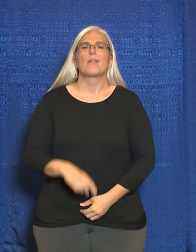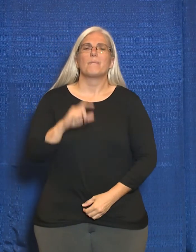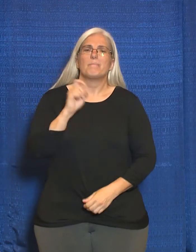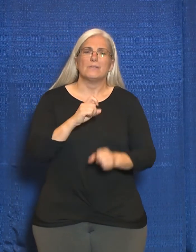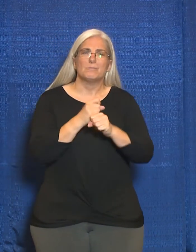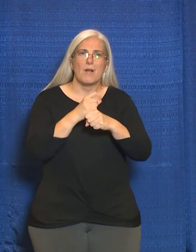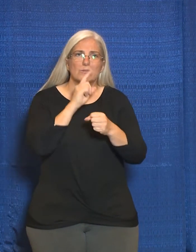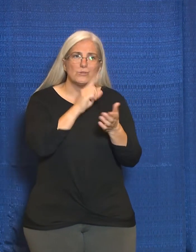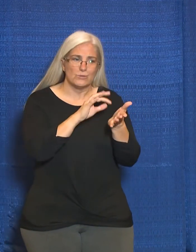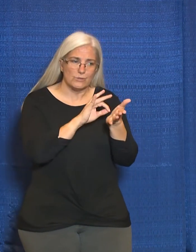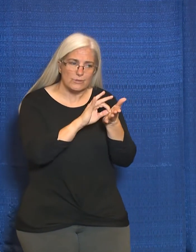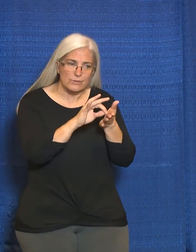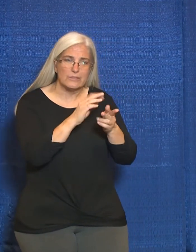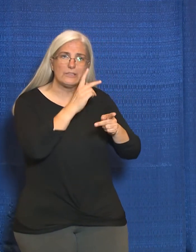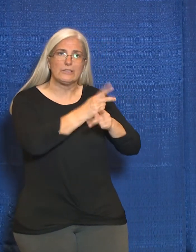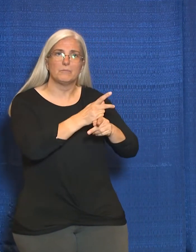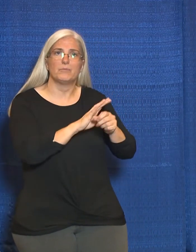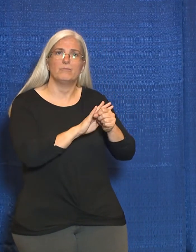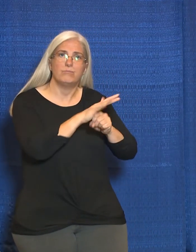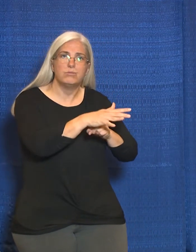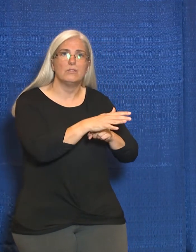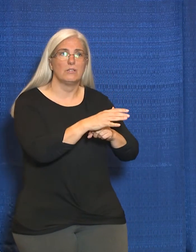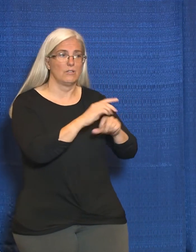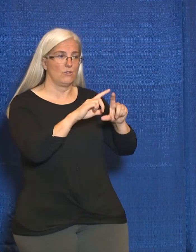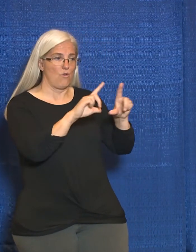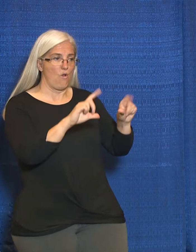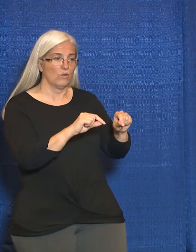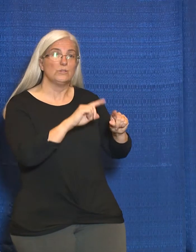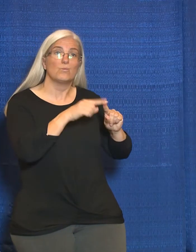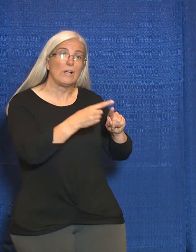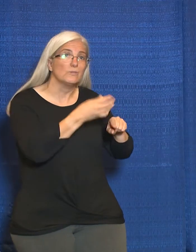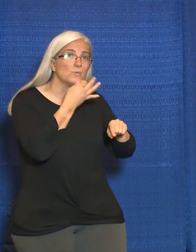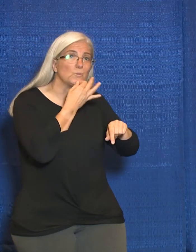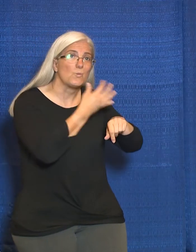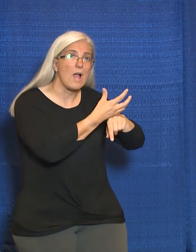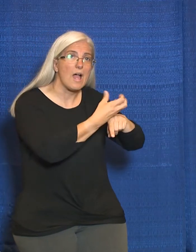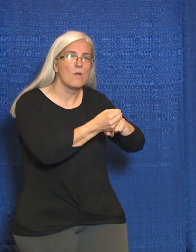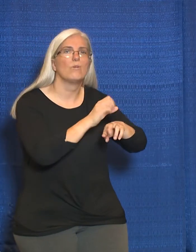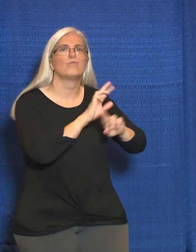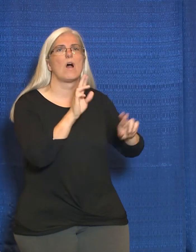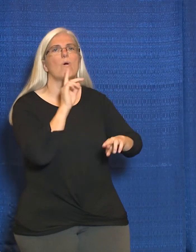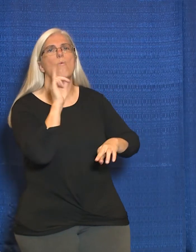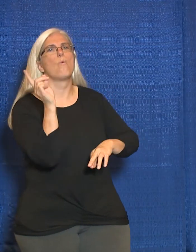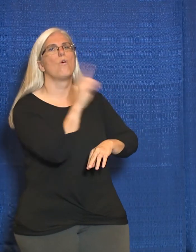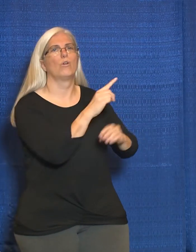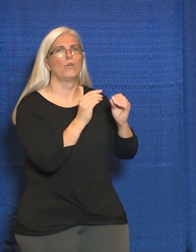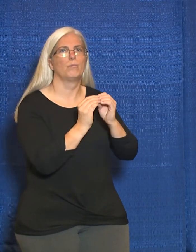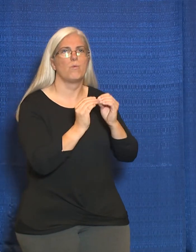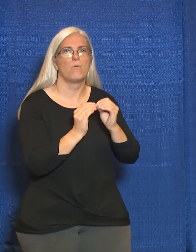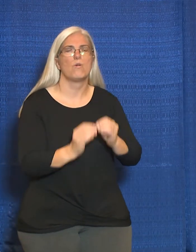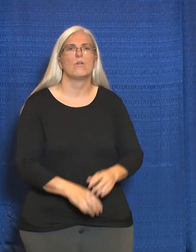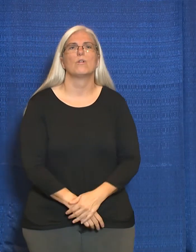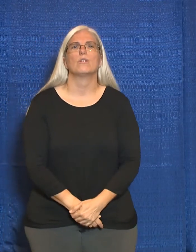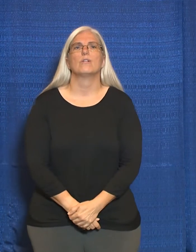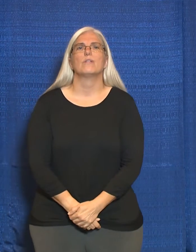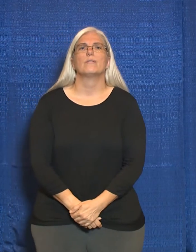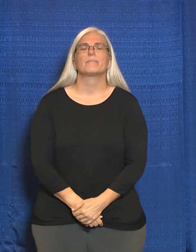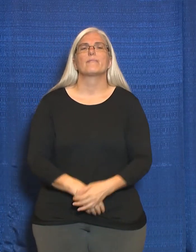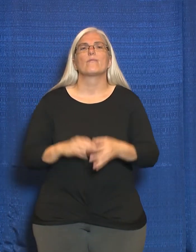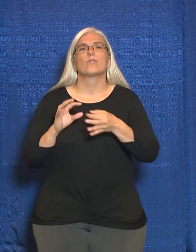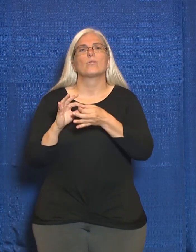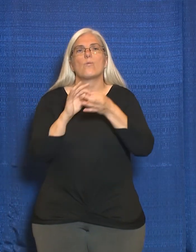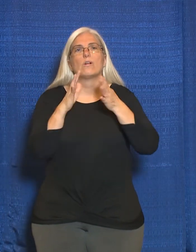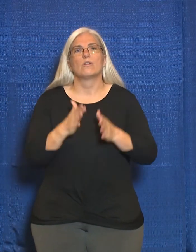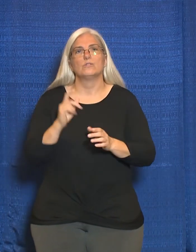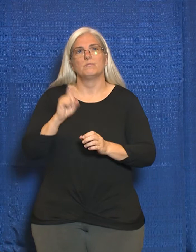They should keep an inventory of the VRA's supply of VRCs and order more when the VRA is running low.